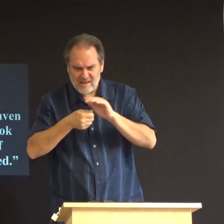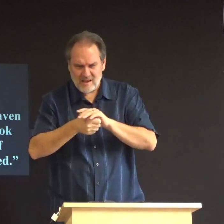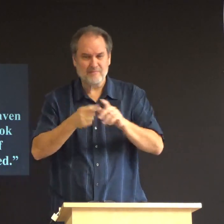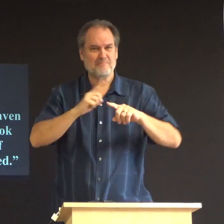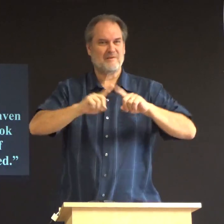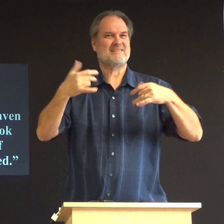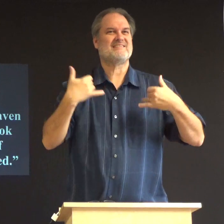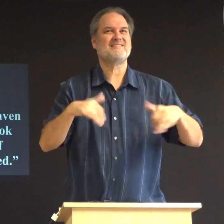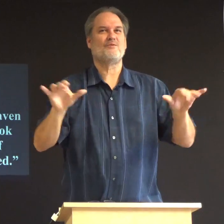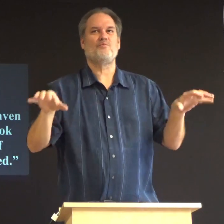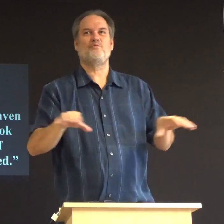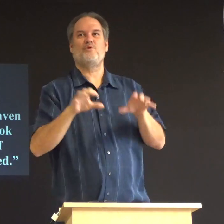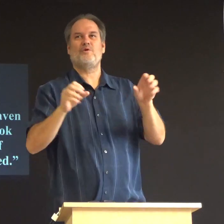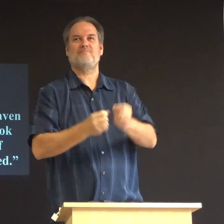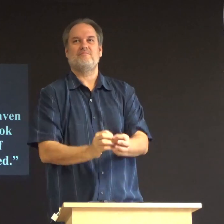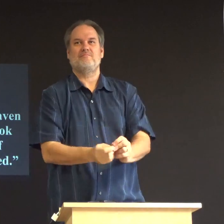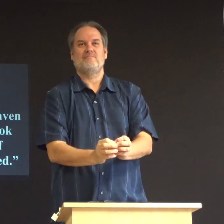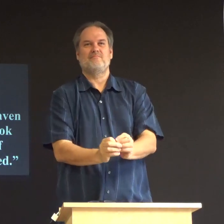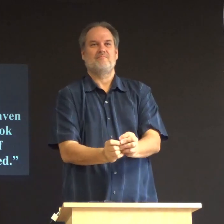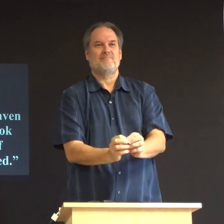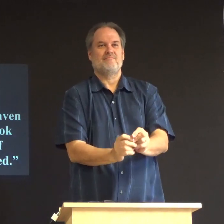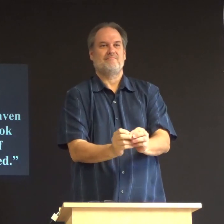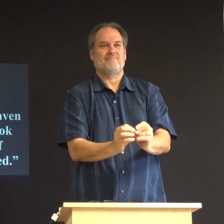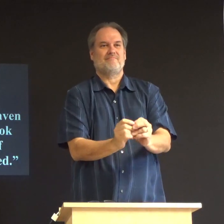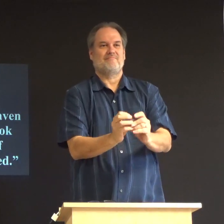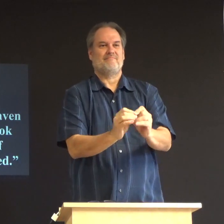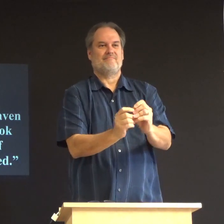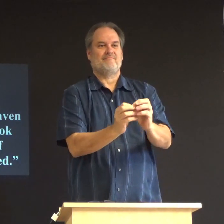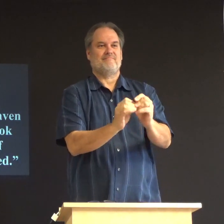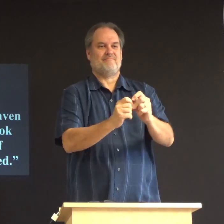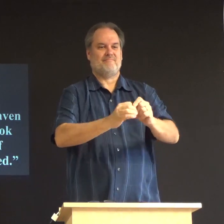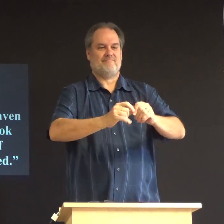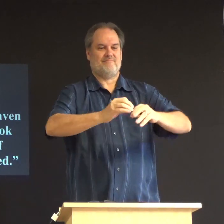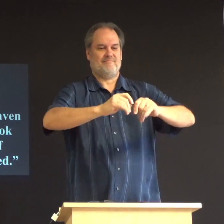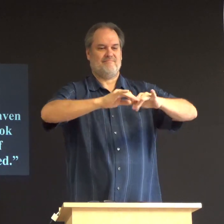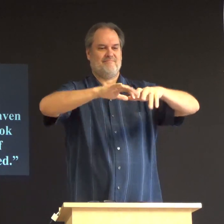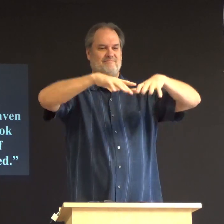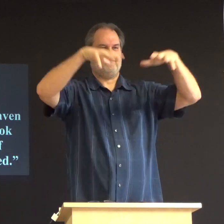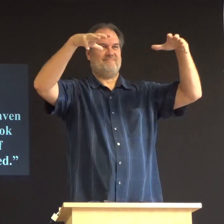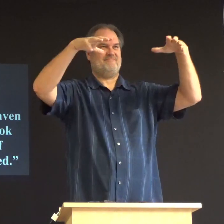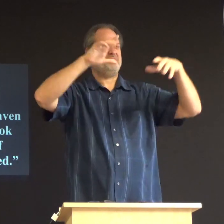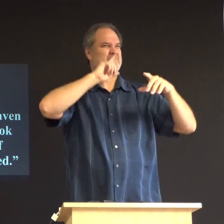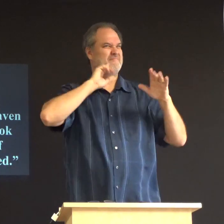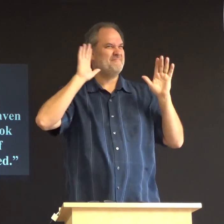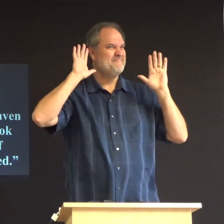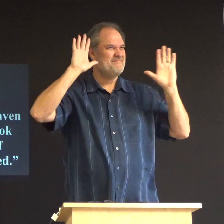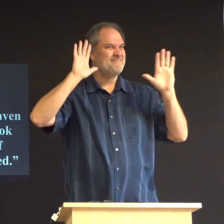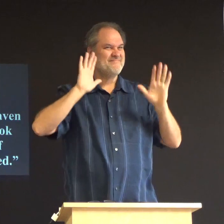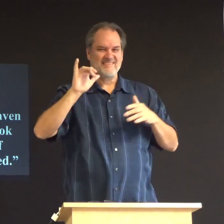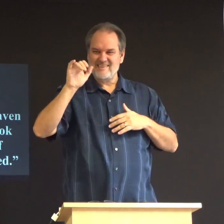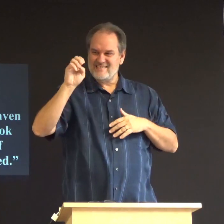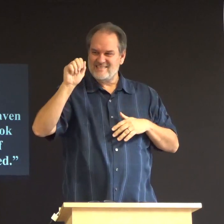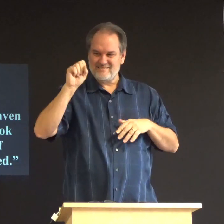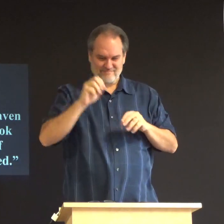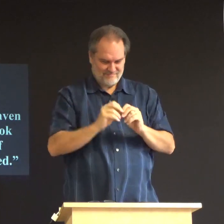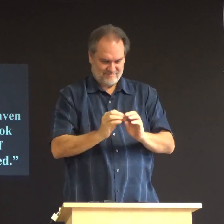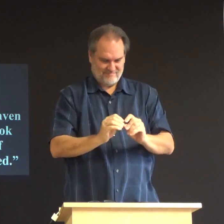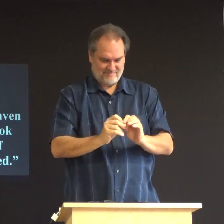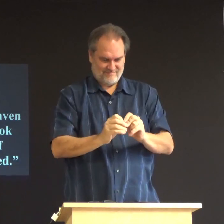It's invisible, but it's still working. To rise things up. That's amazing the way that